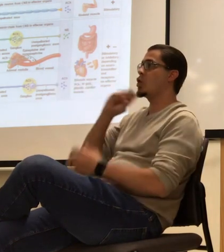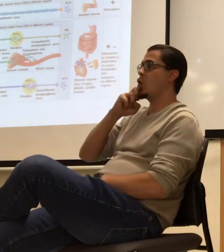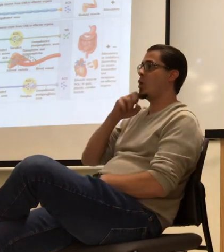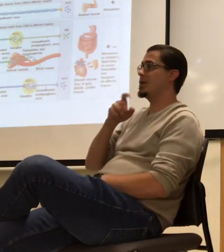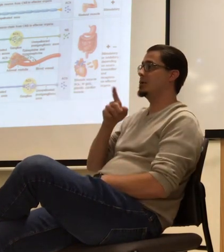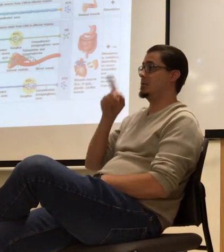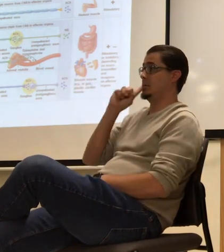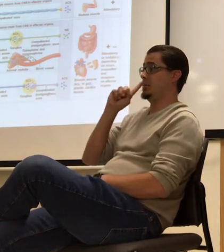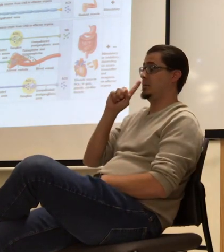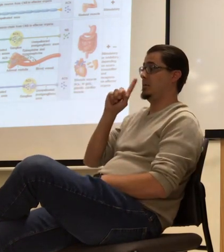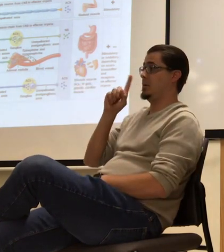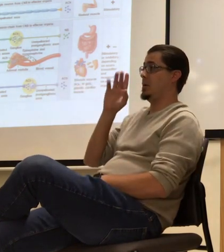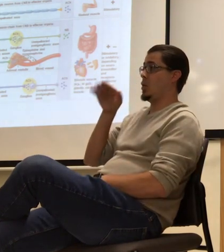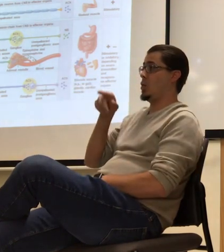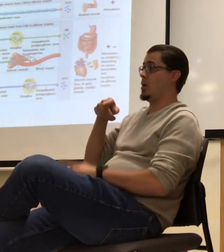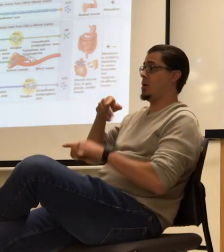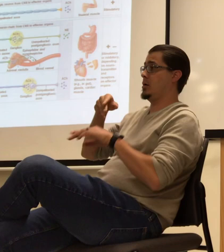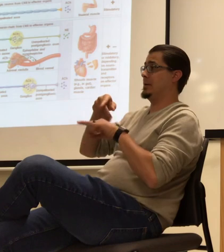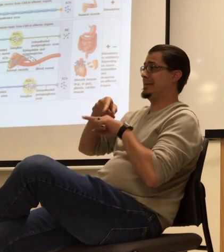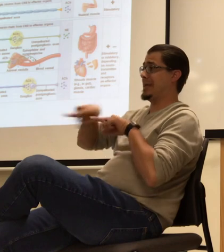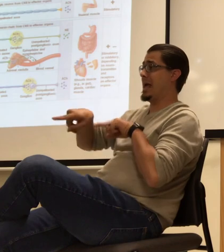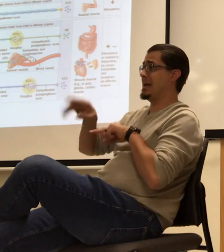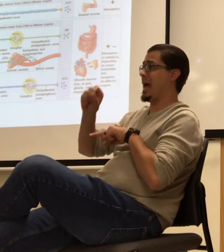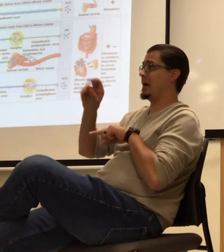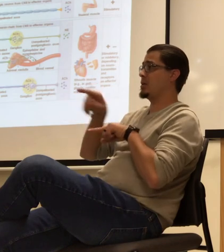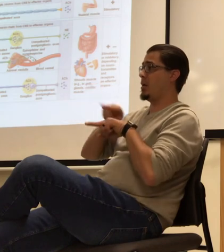Right, and it sends its axon out the